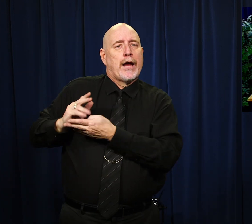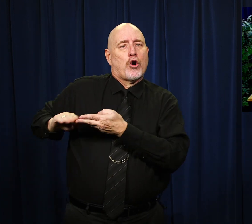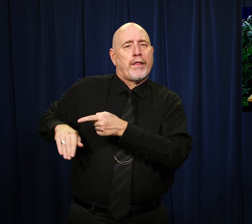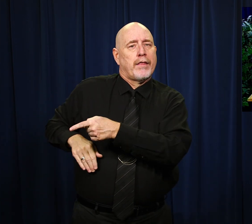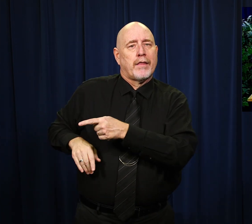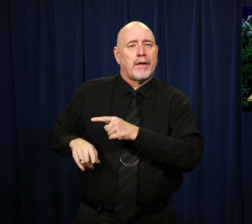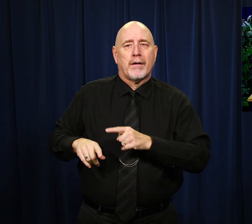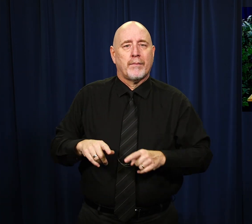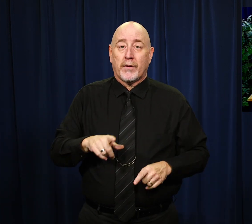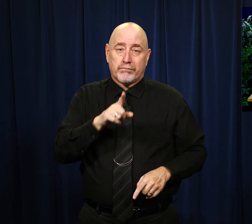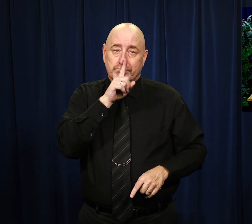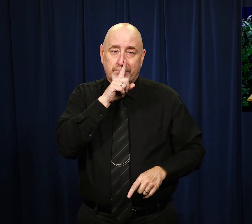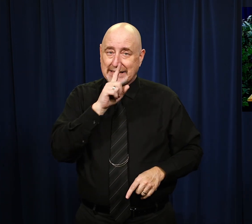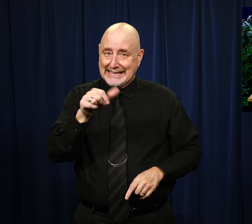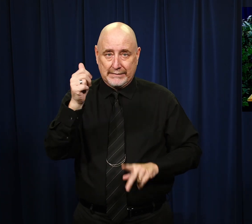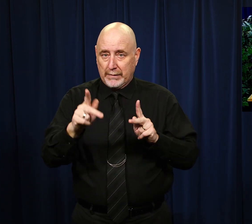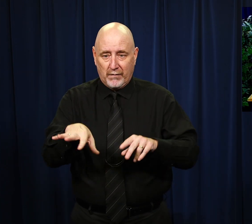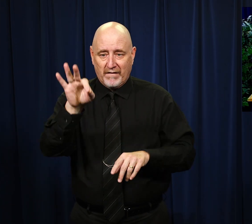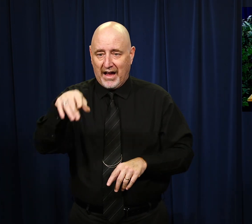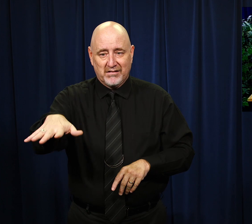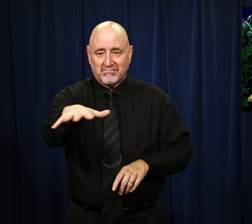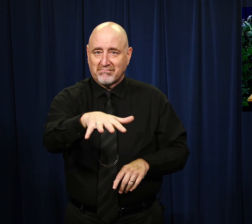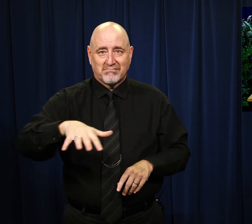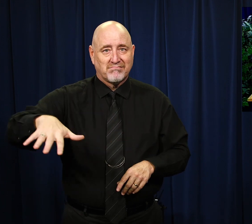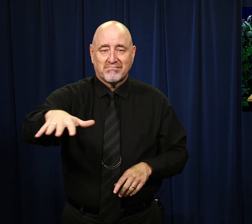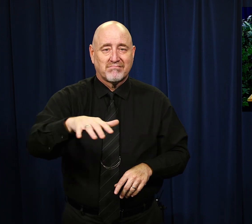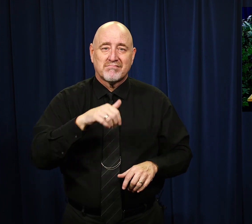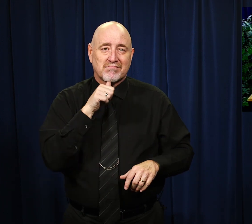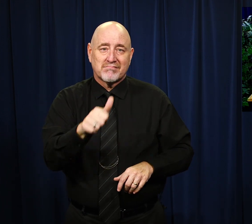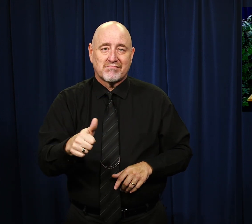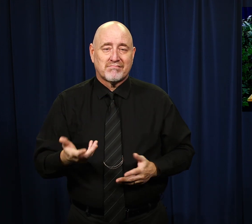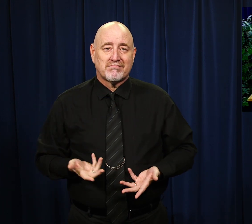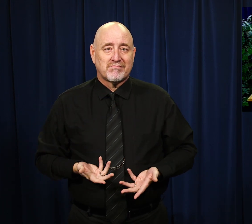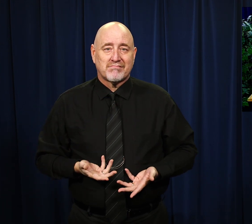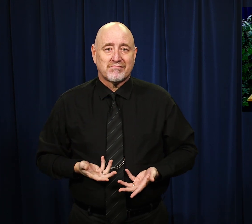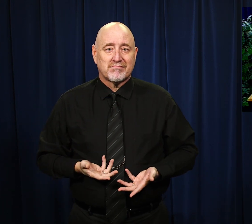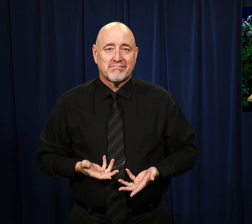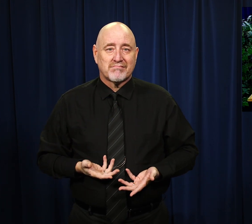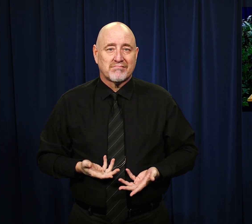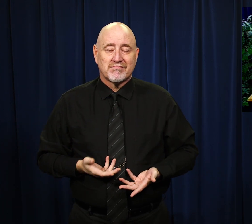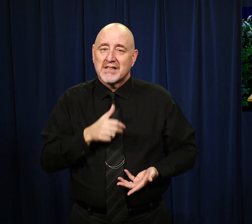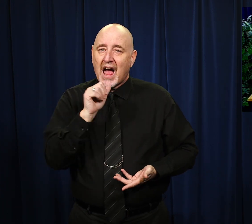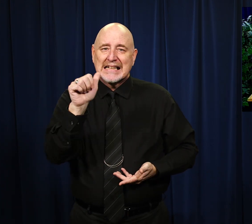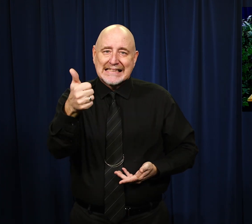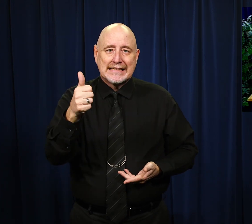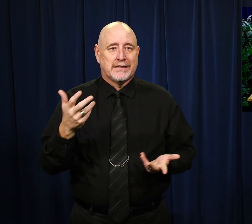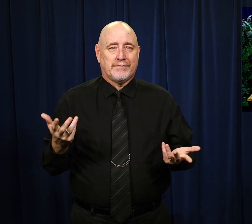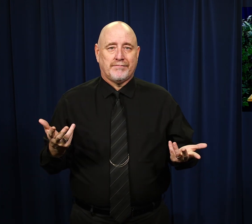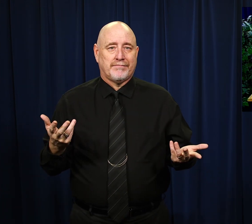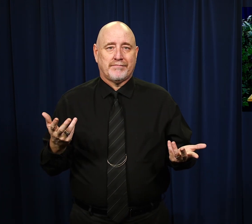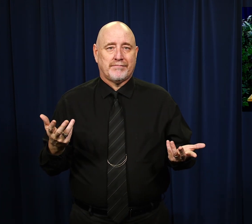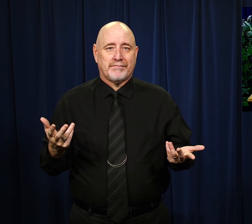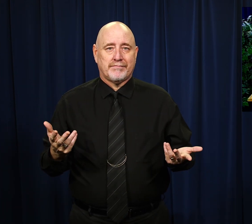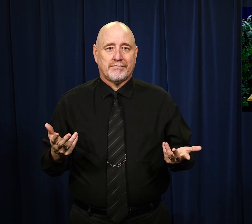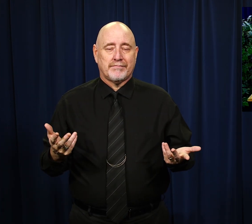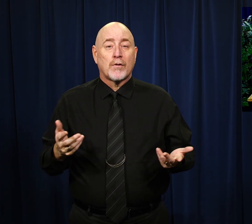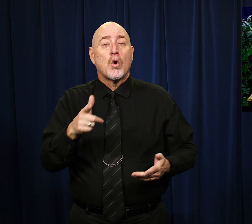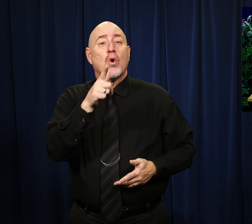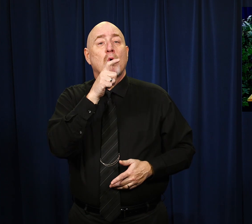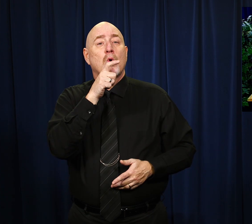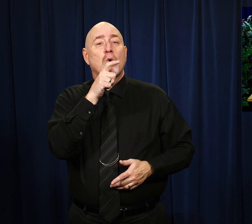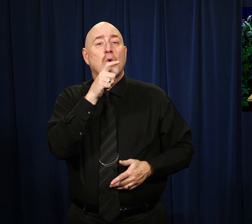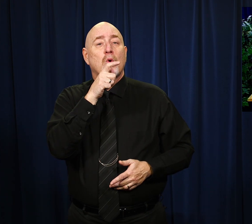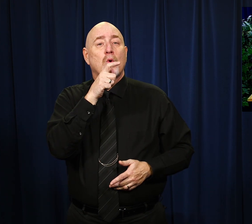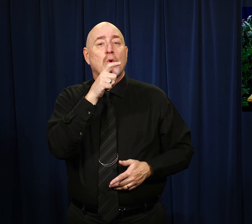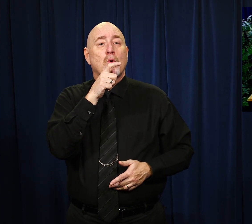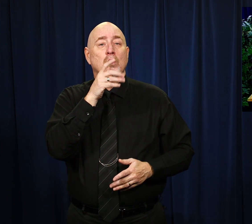But there are not going to be 10 found in the town. Not 10 at all. And who is it that